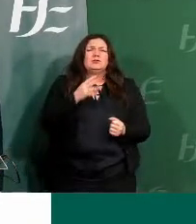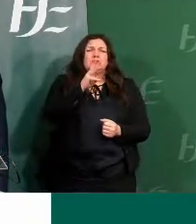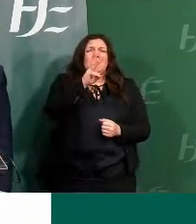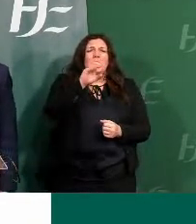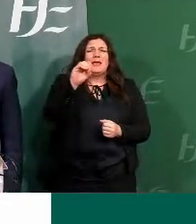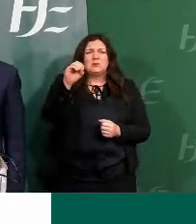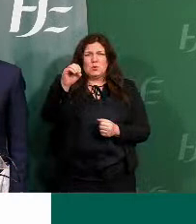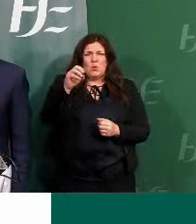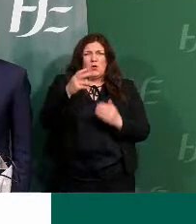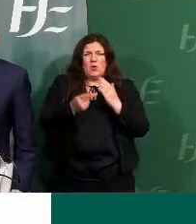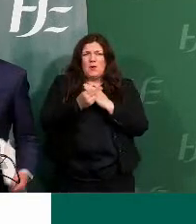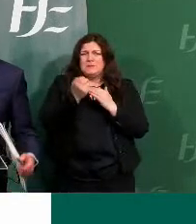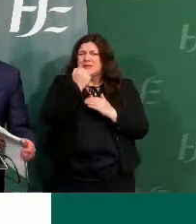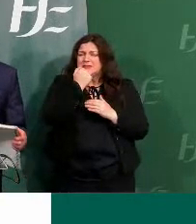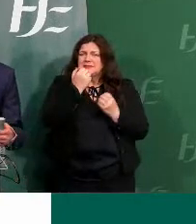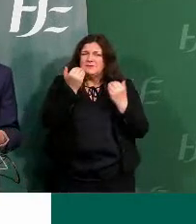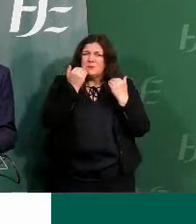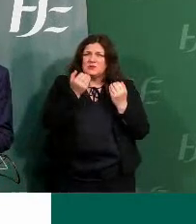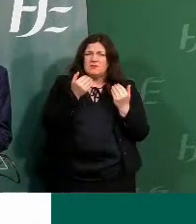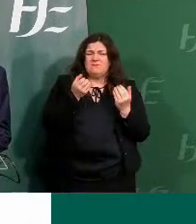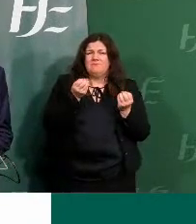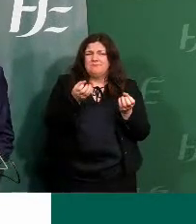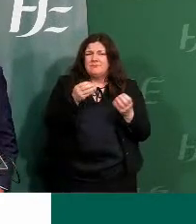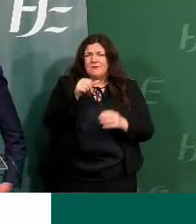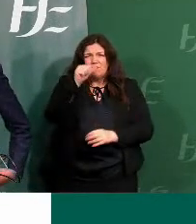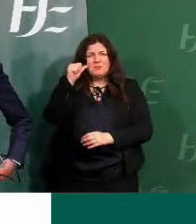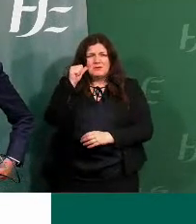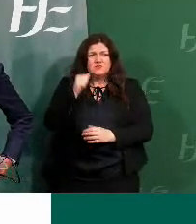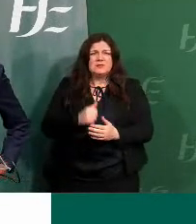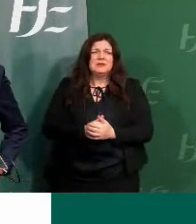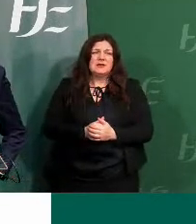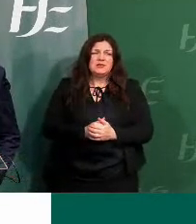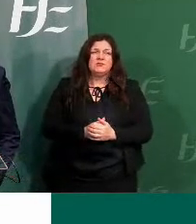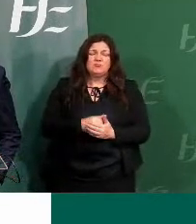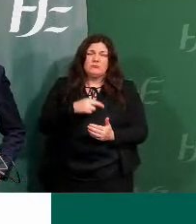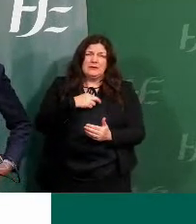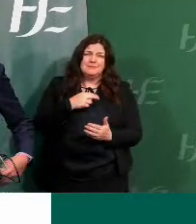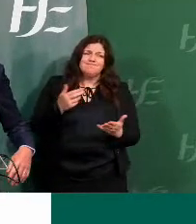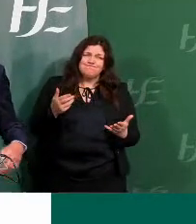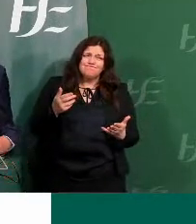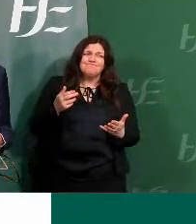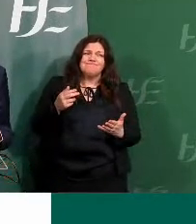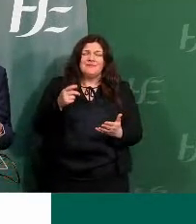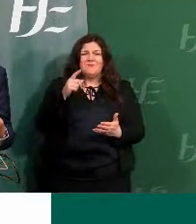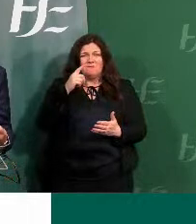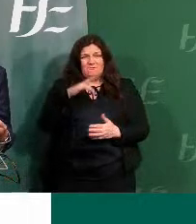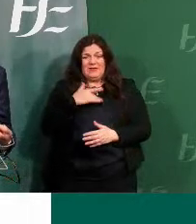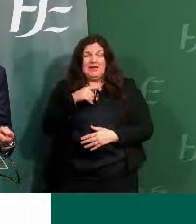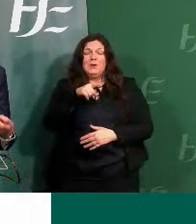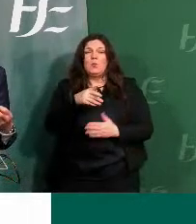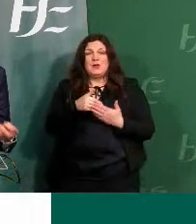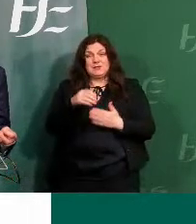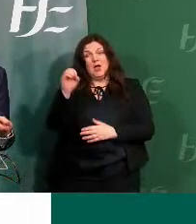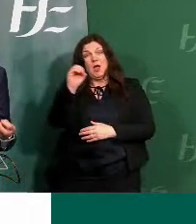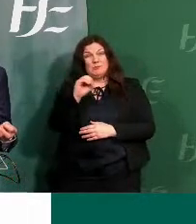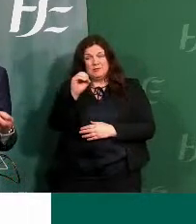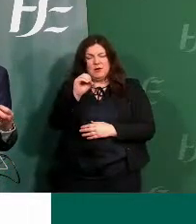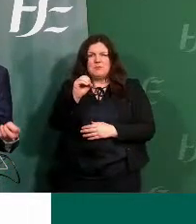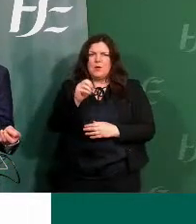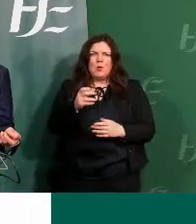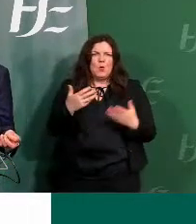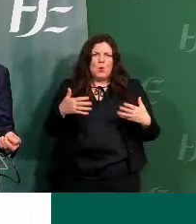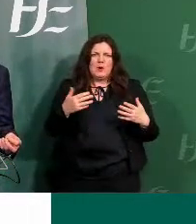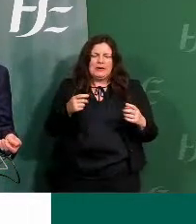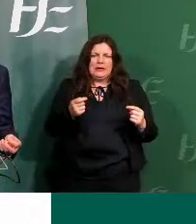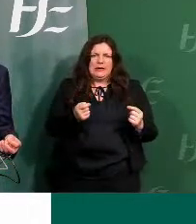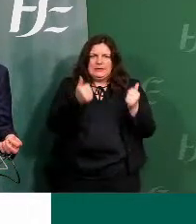yesterday, they're definitely coming to a conclusive advantage that this variant has a big growth advantage over the